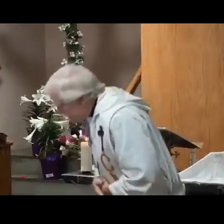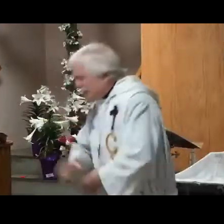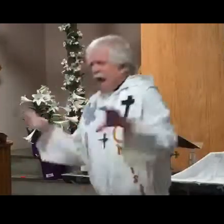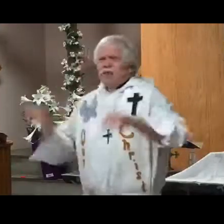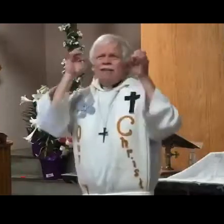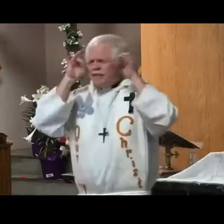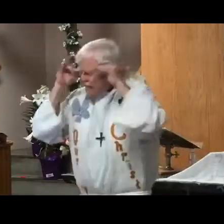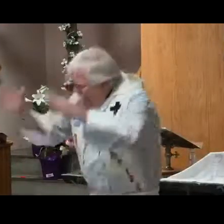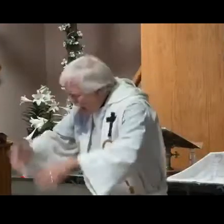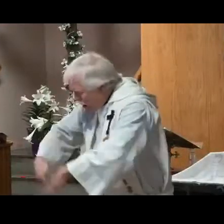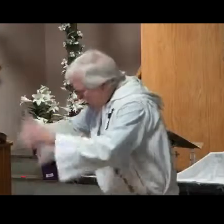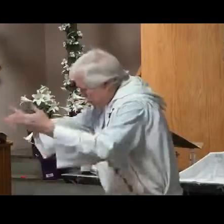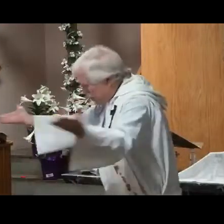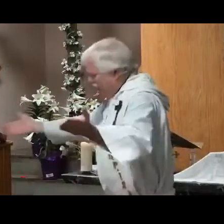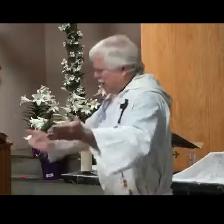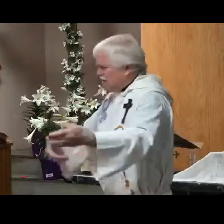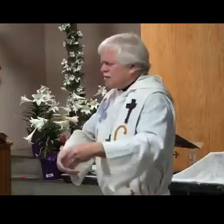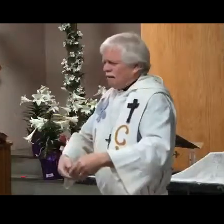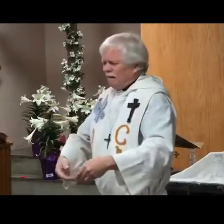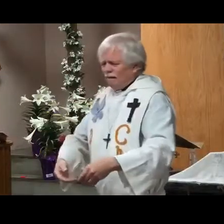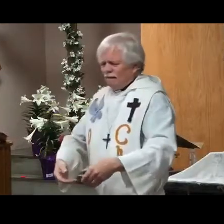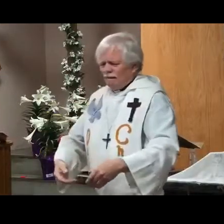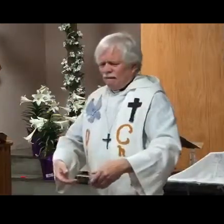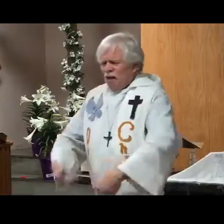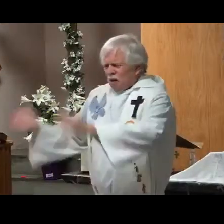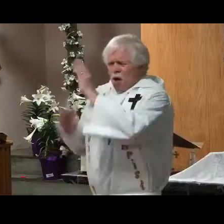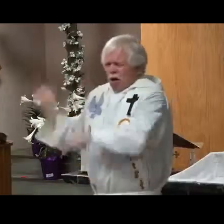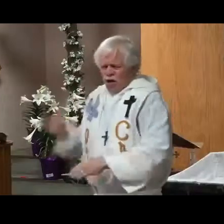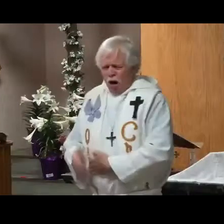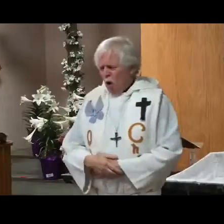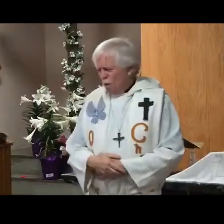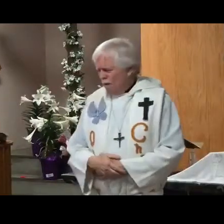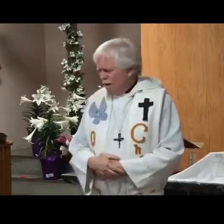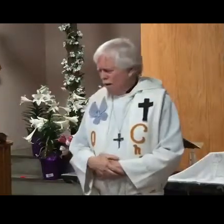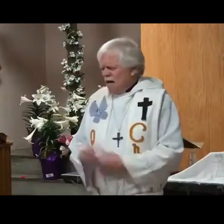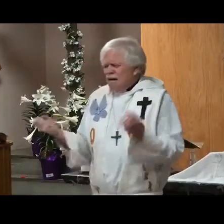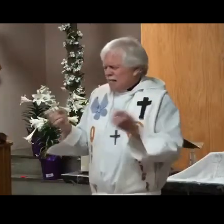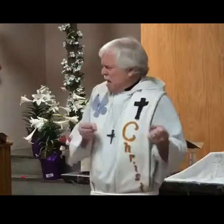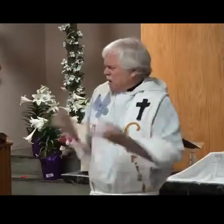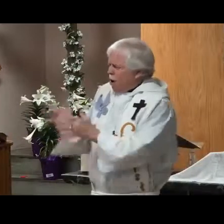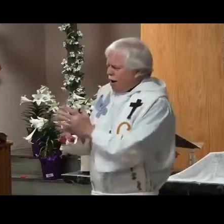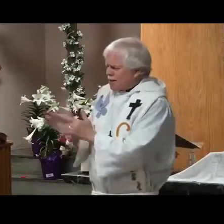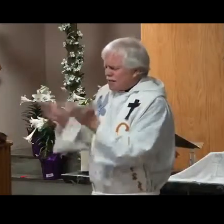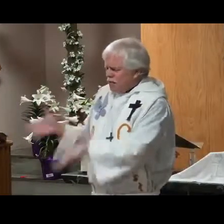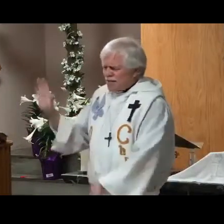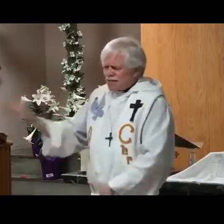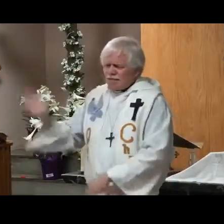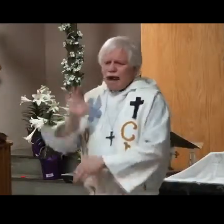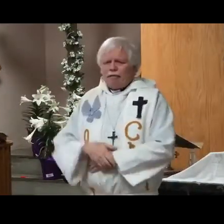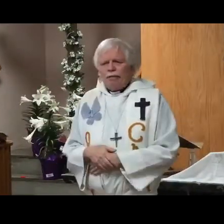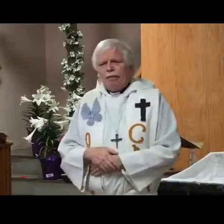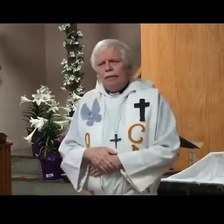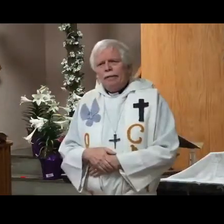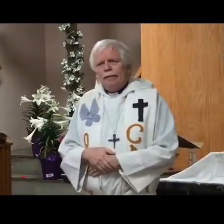I have done terrible things long ago. Sin caused